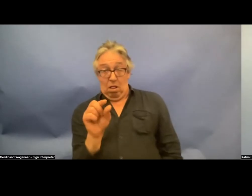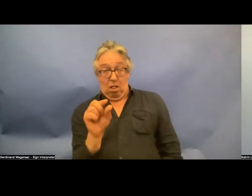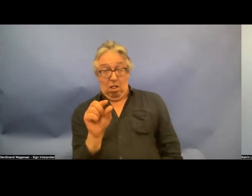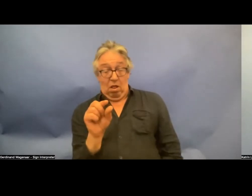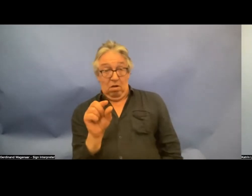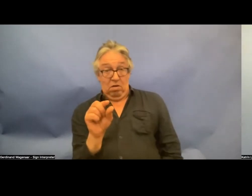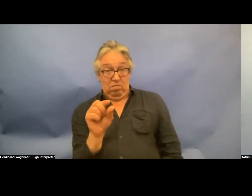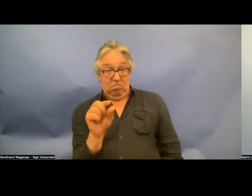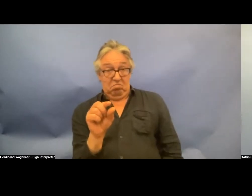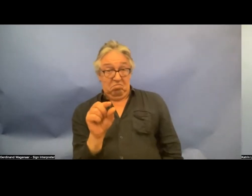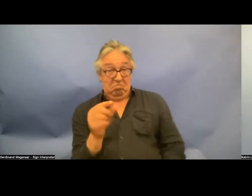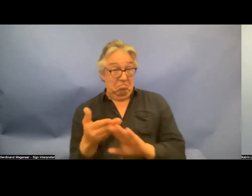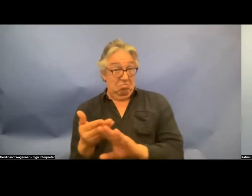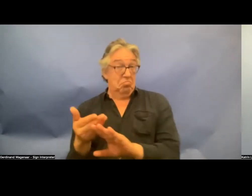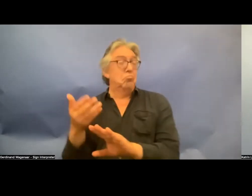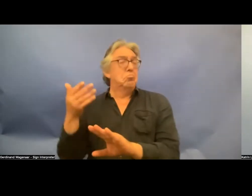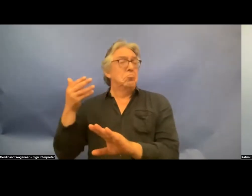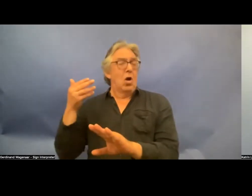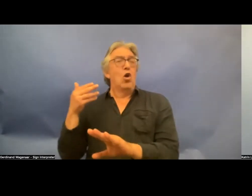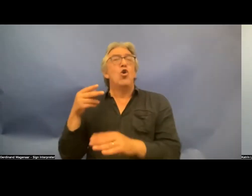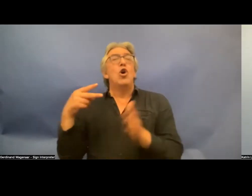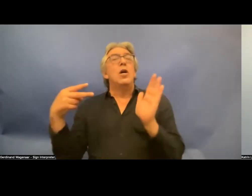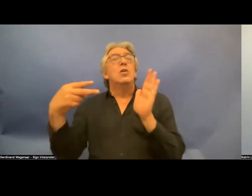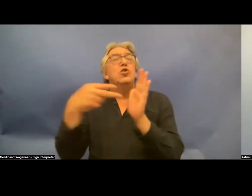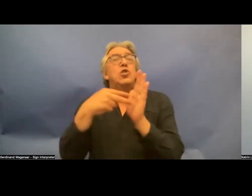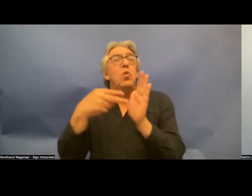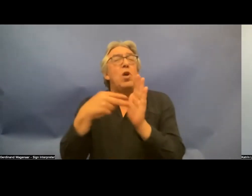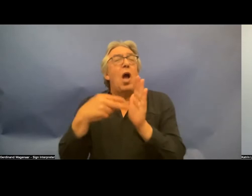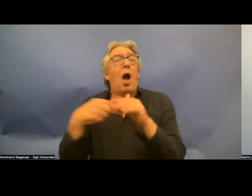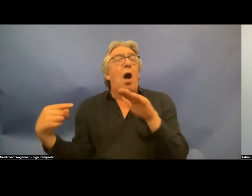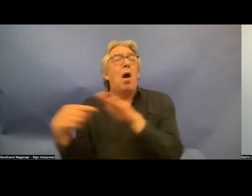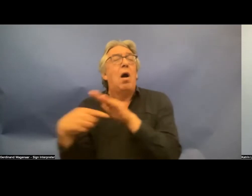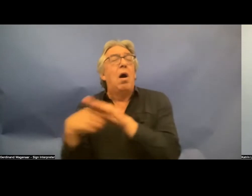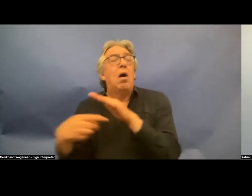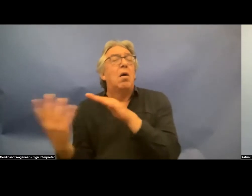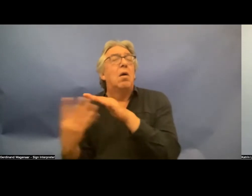traumatized people. You had cases that some of them